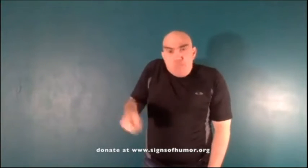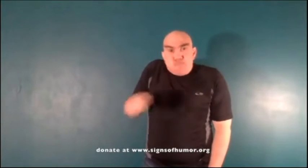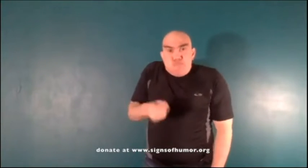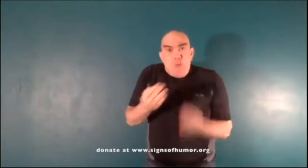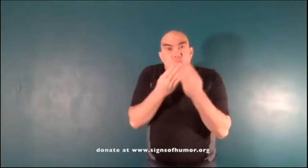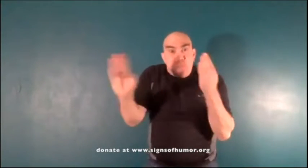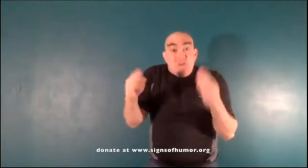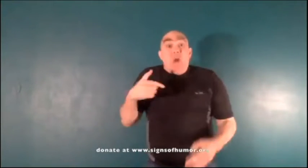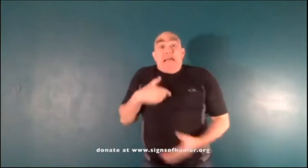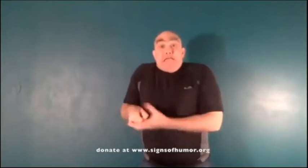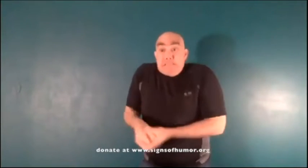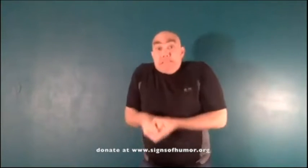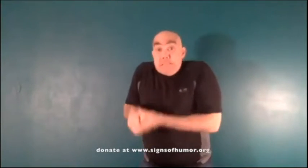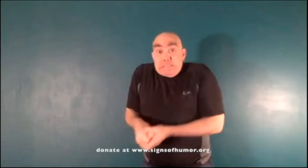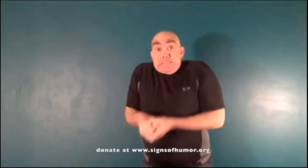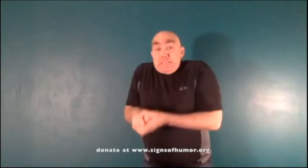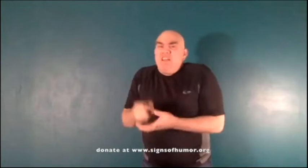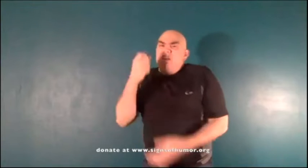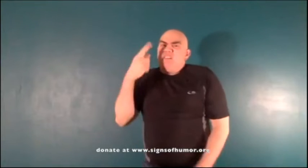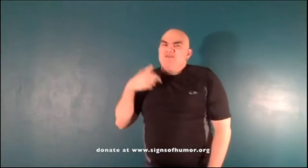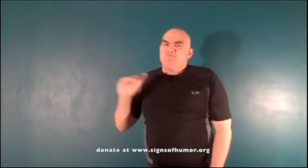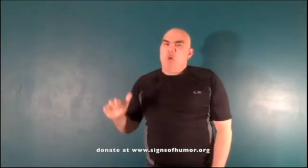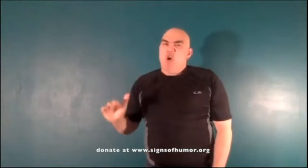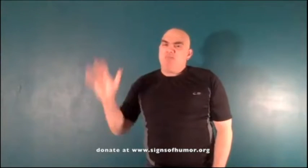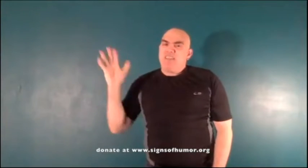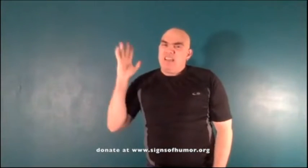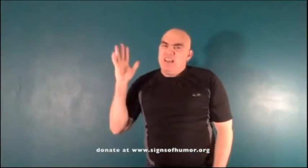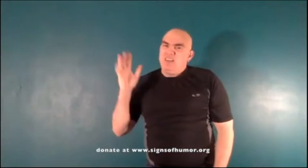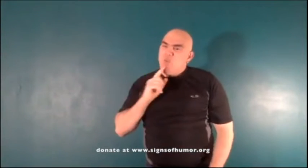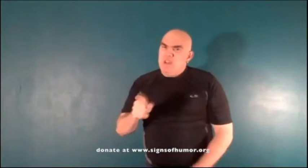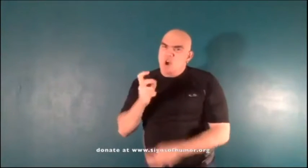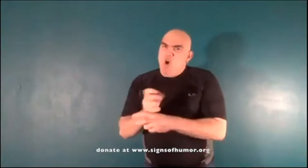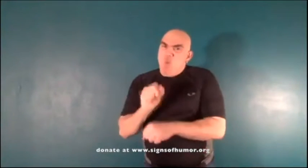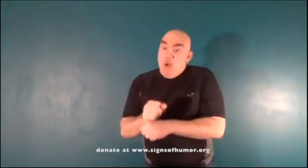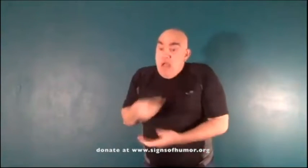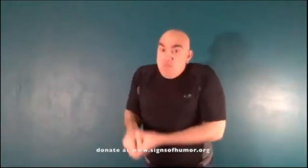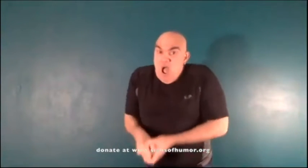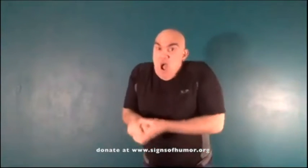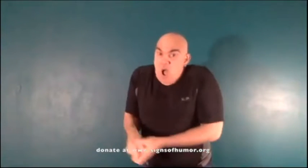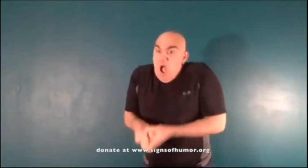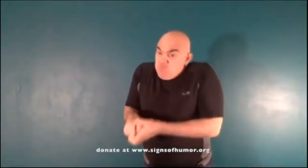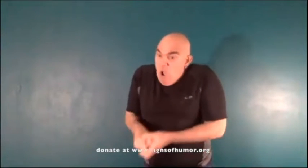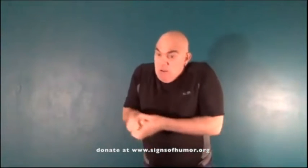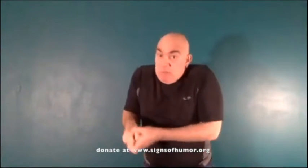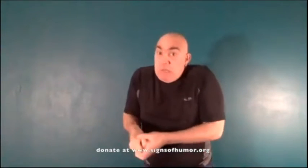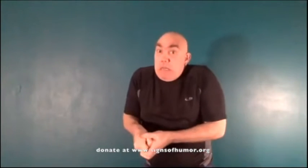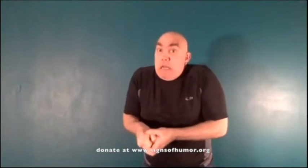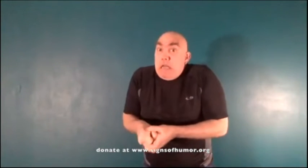so not only did we not have captioning, but we also had old windows and I was small and they're the crank type. So I'm trying to crank the window